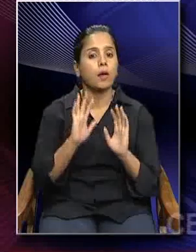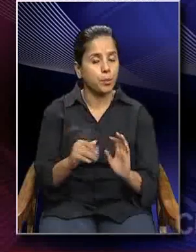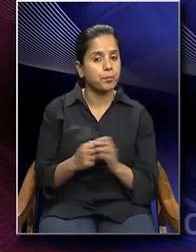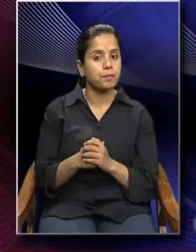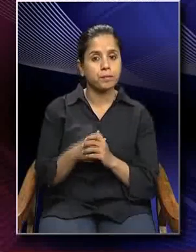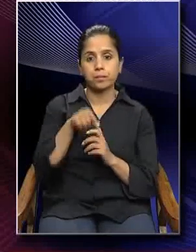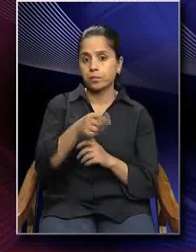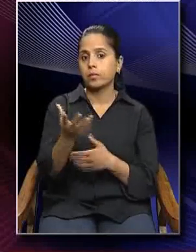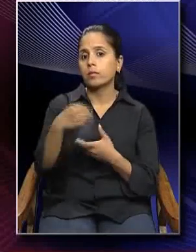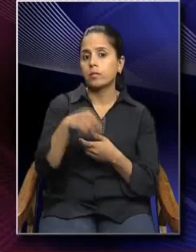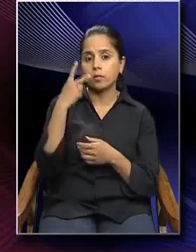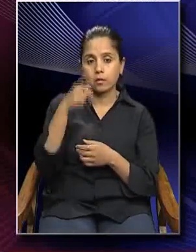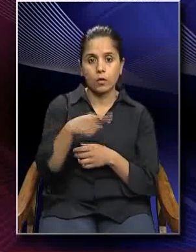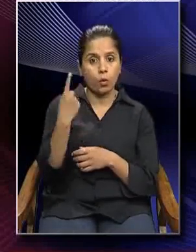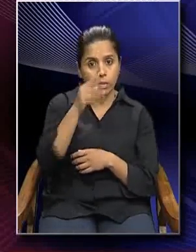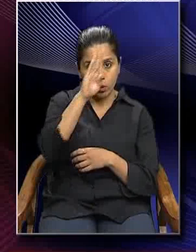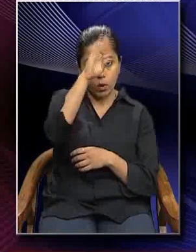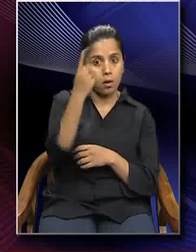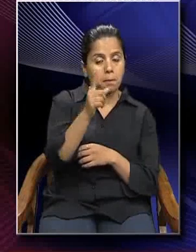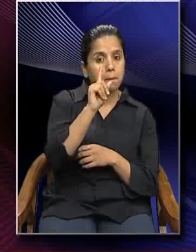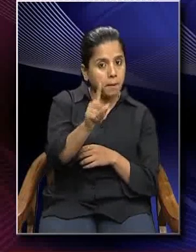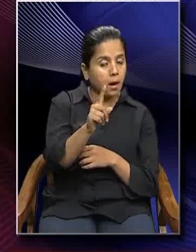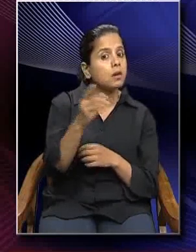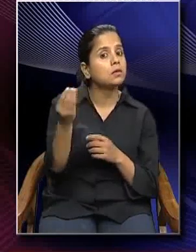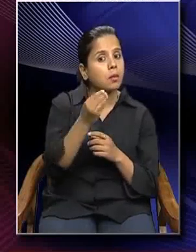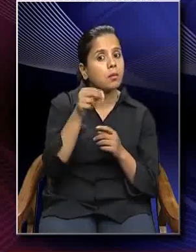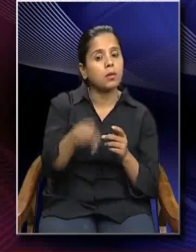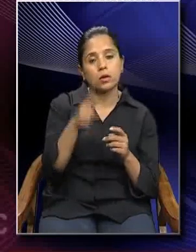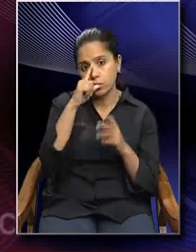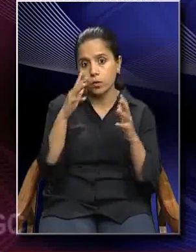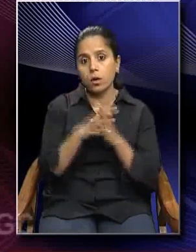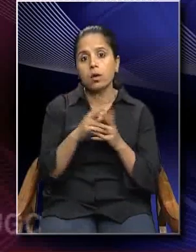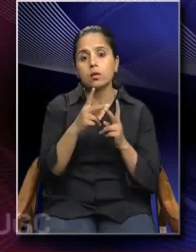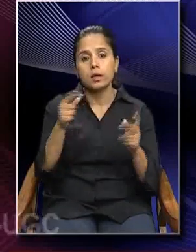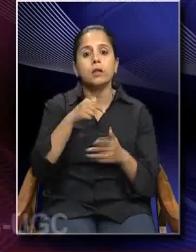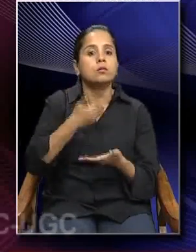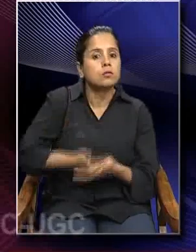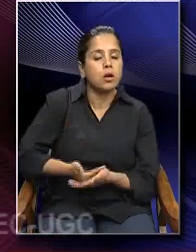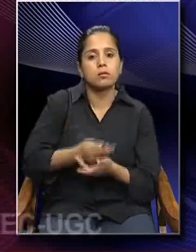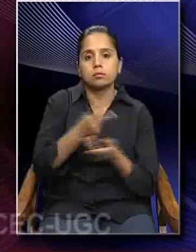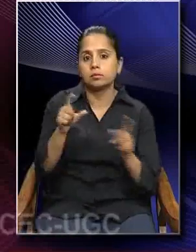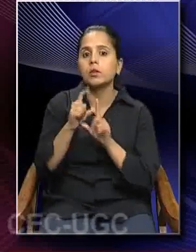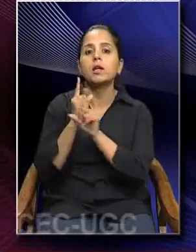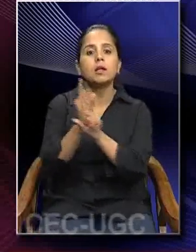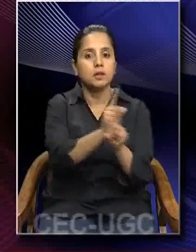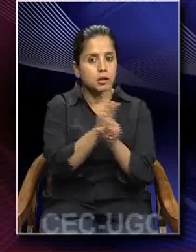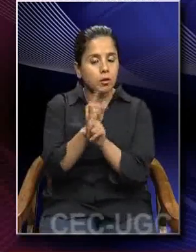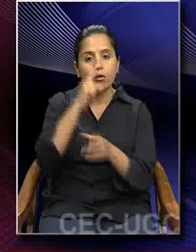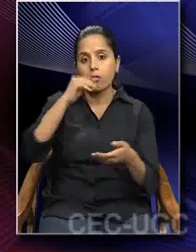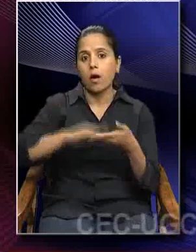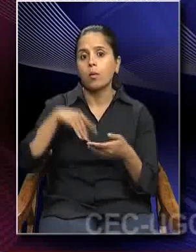This included not only queens but also female Jain disciples or wives